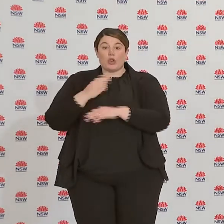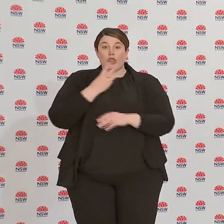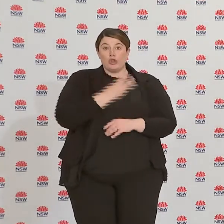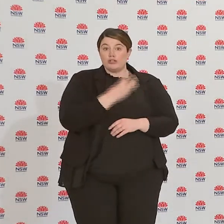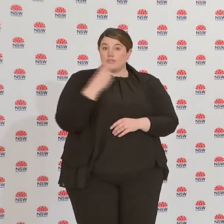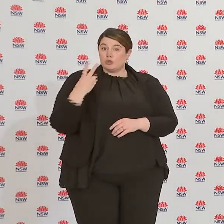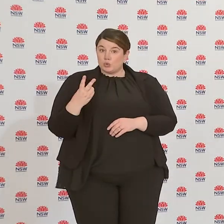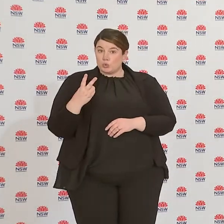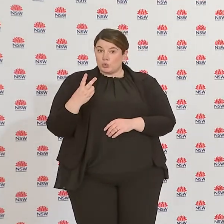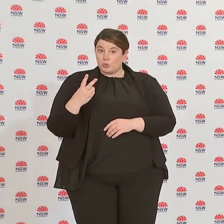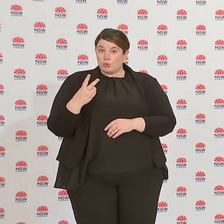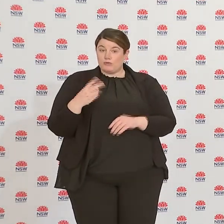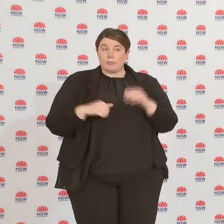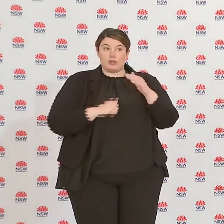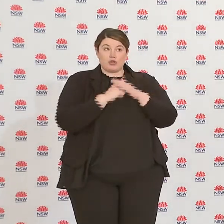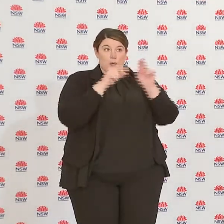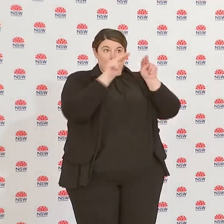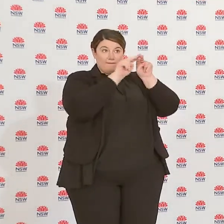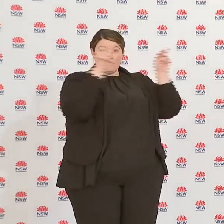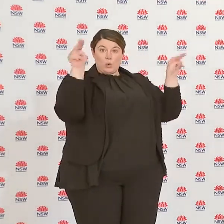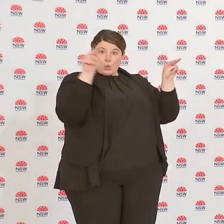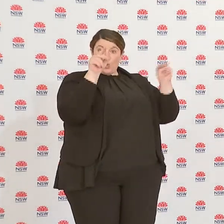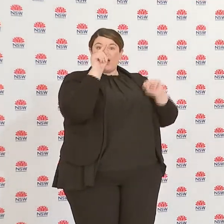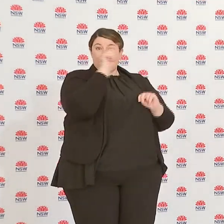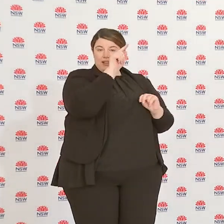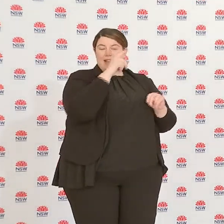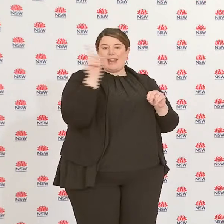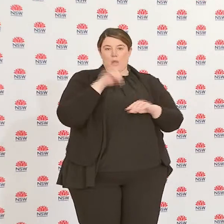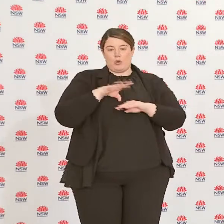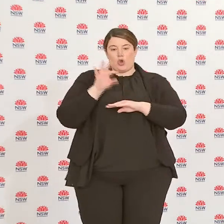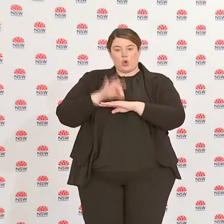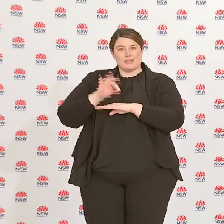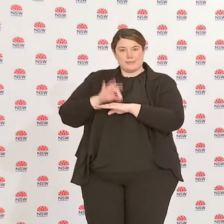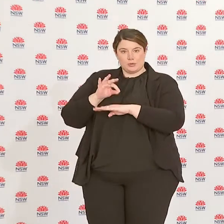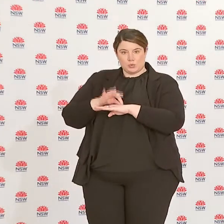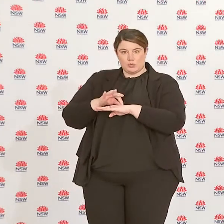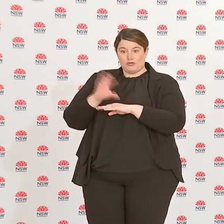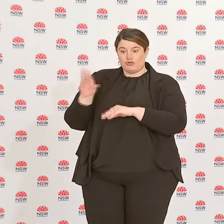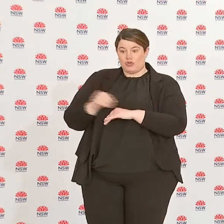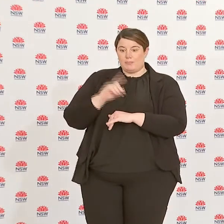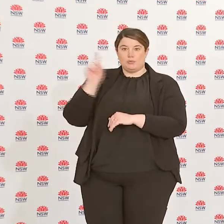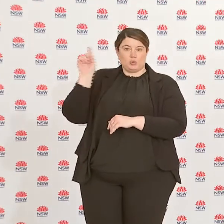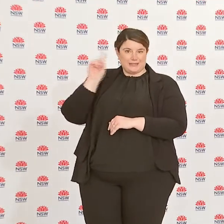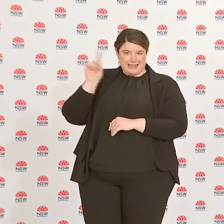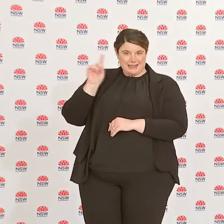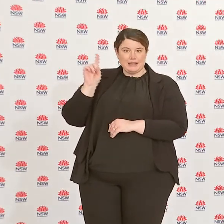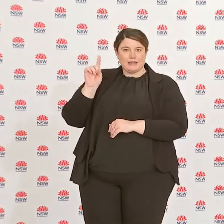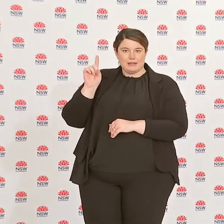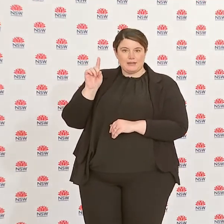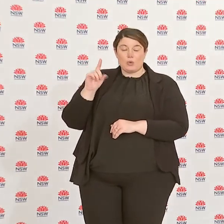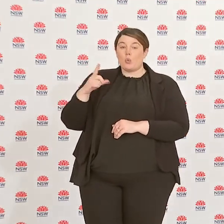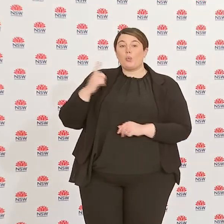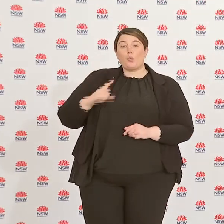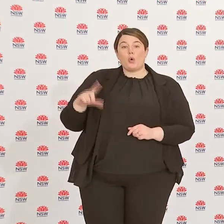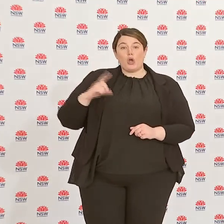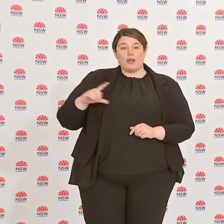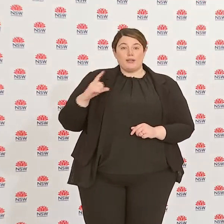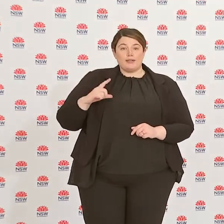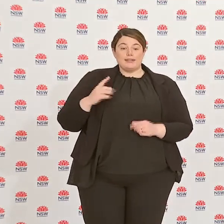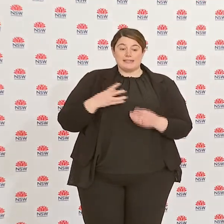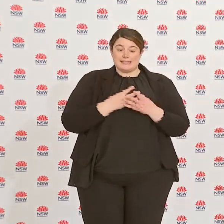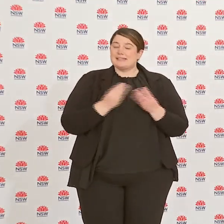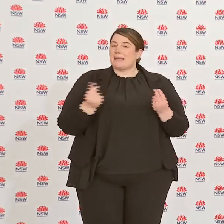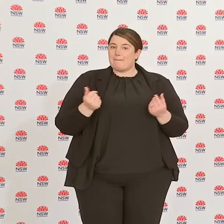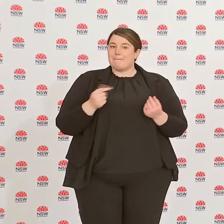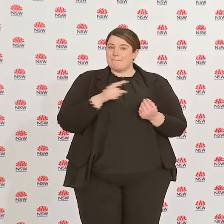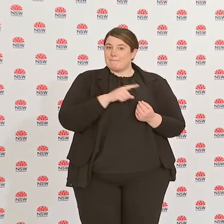32 from the top floor who will now be in hospital as at the end of today. And the reason for that is that some of them